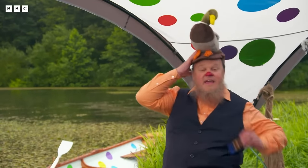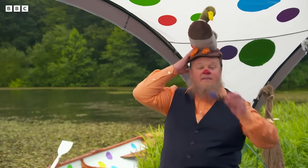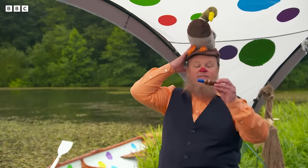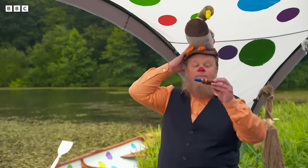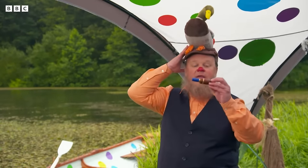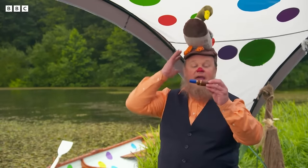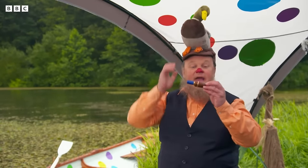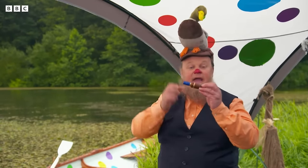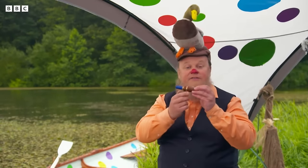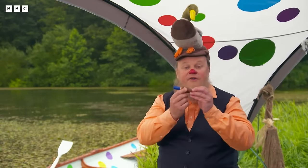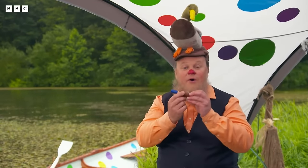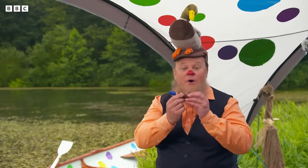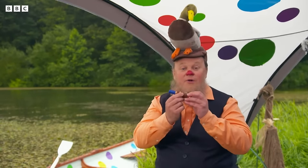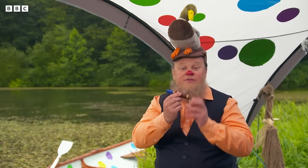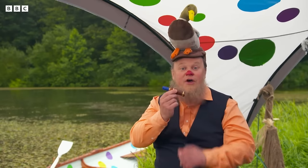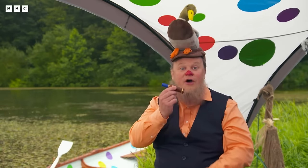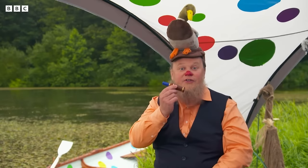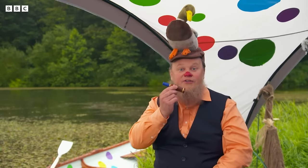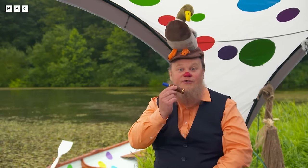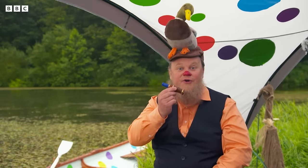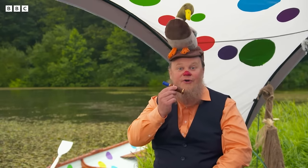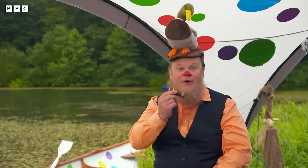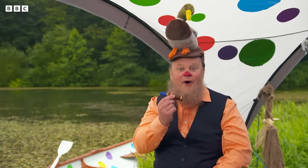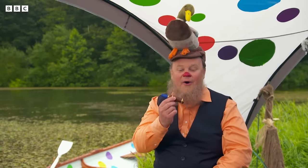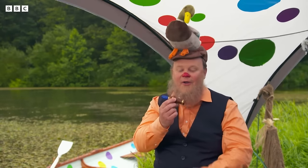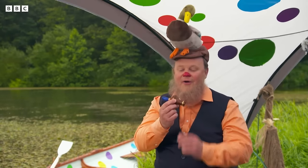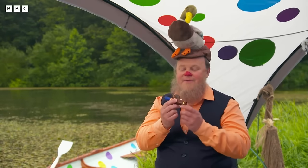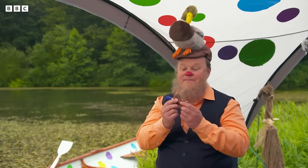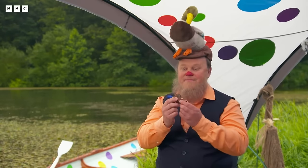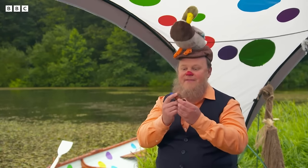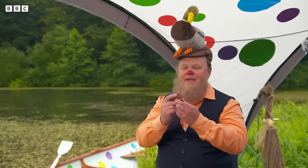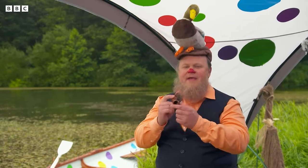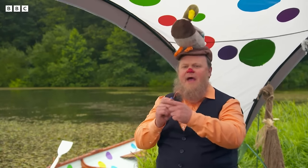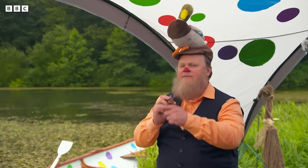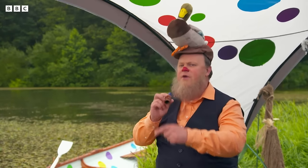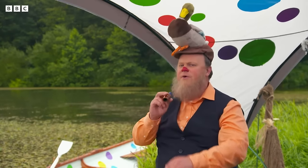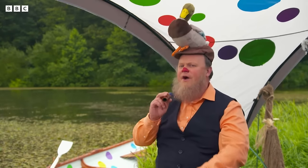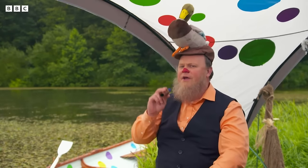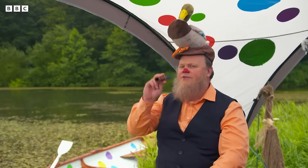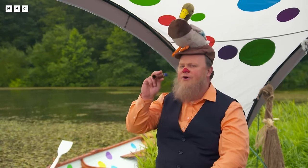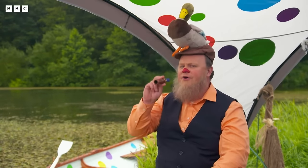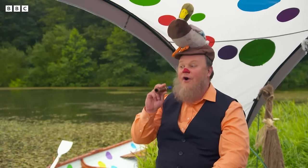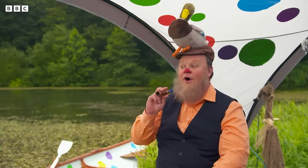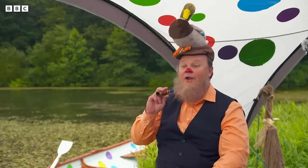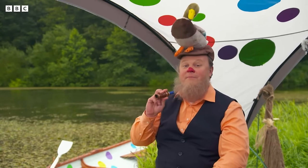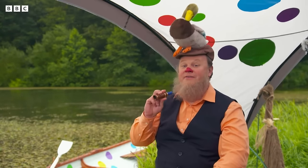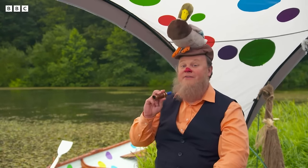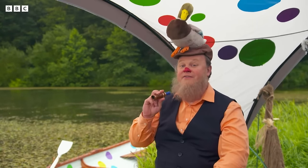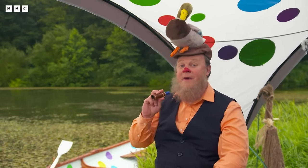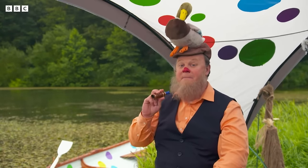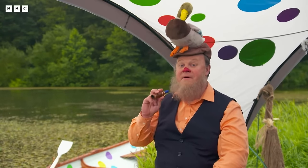this. It's called a duck caller. Have you got a duck caller, Mr.